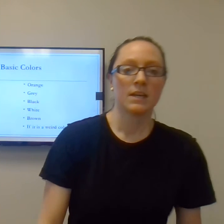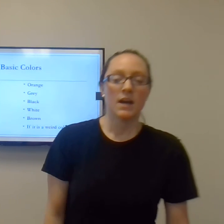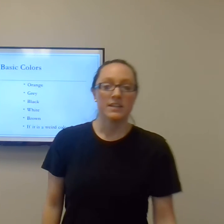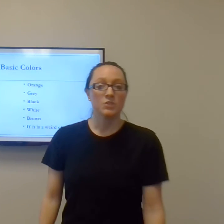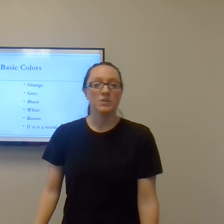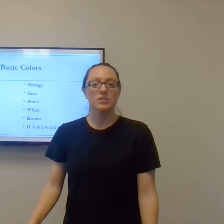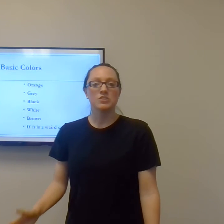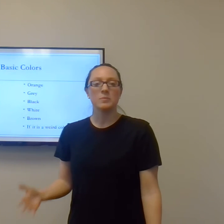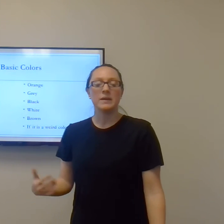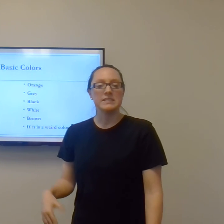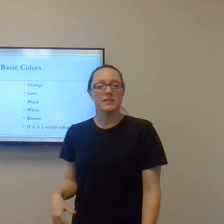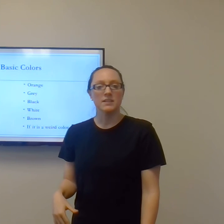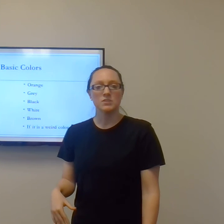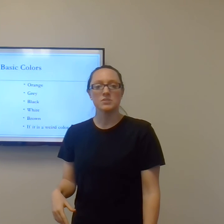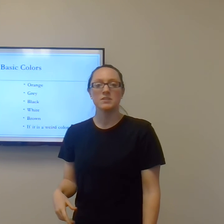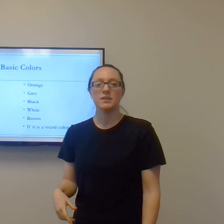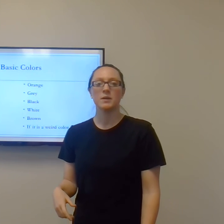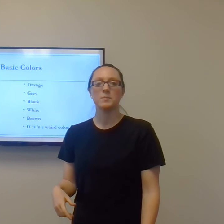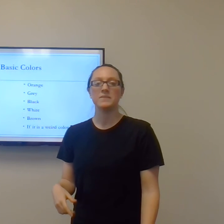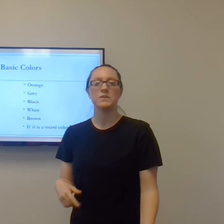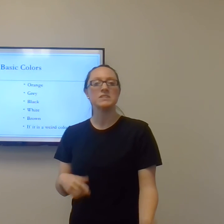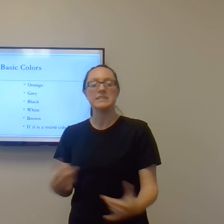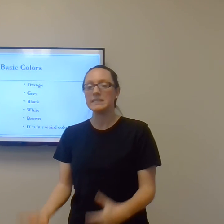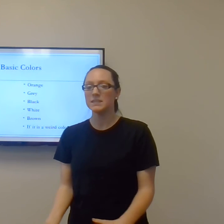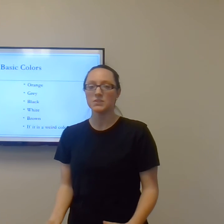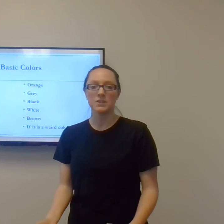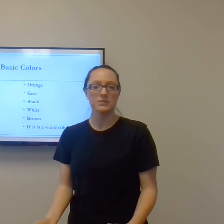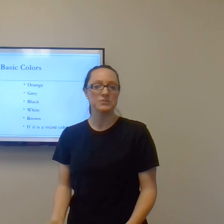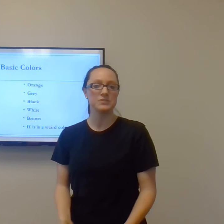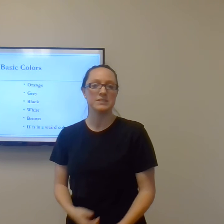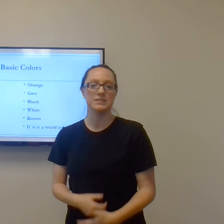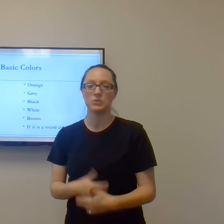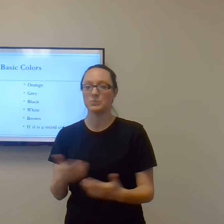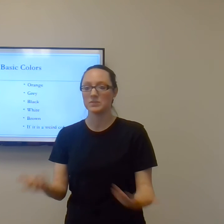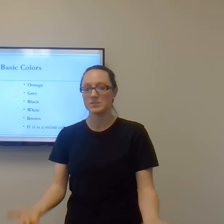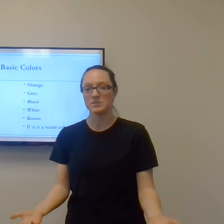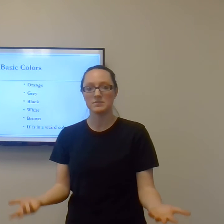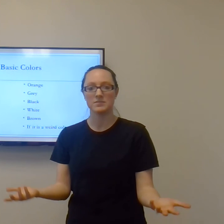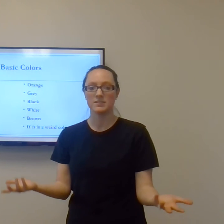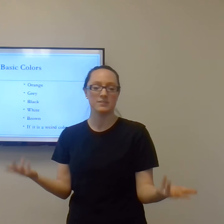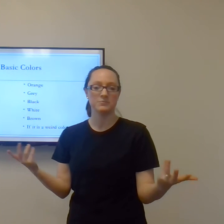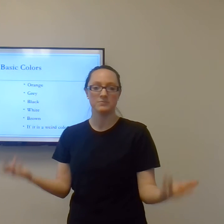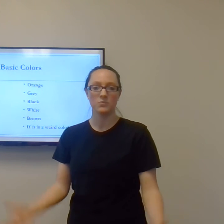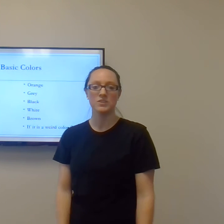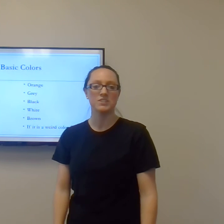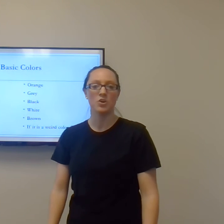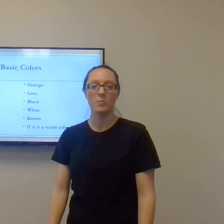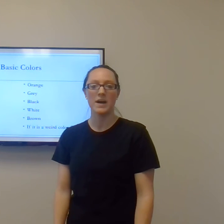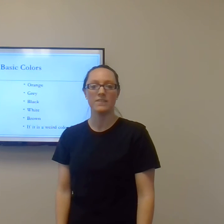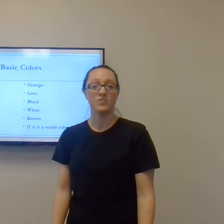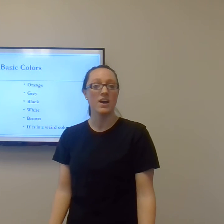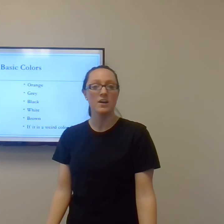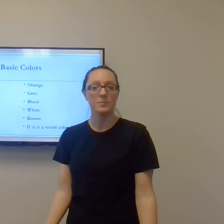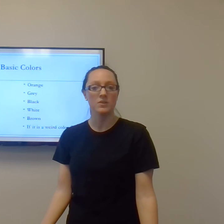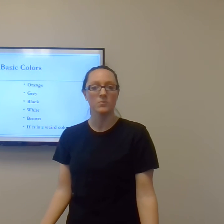All right, so we're going to do some basic colors. If there is any other colors that you were to want to know about and they're not up here and we're